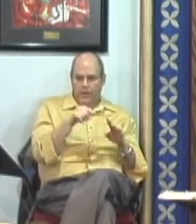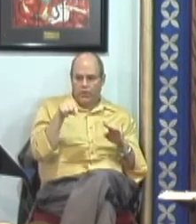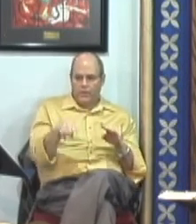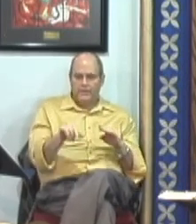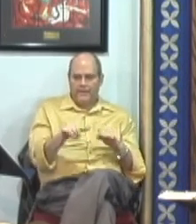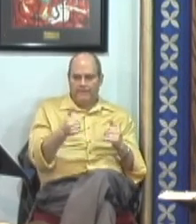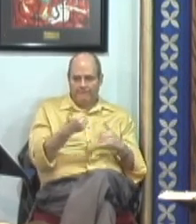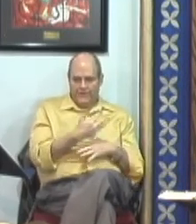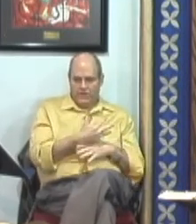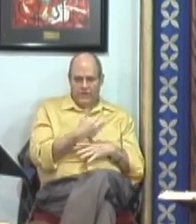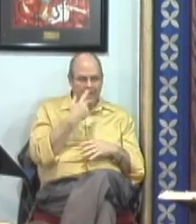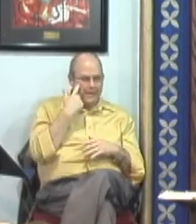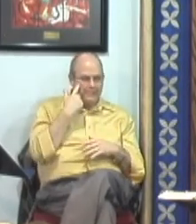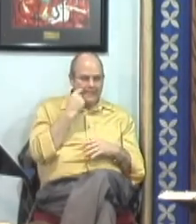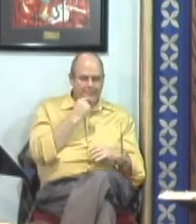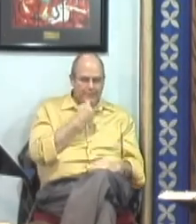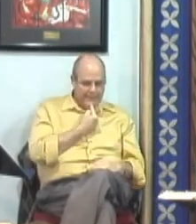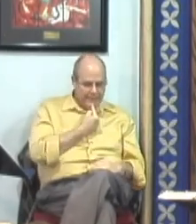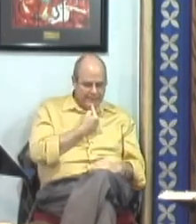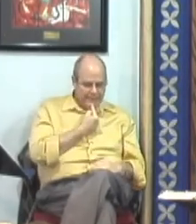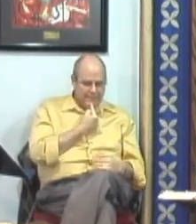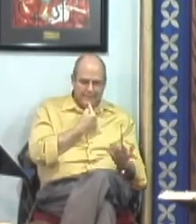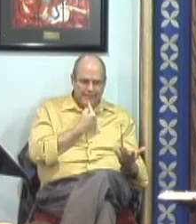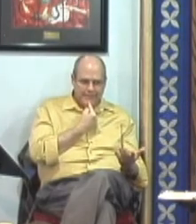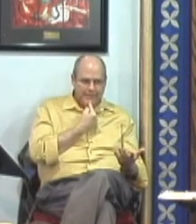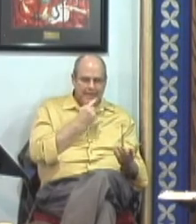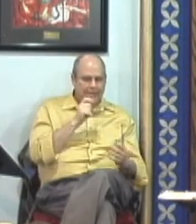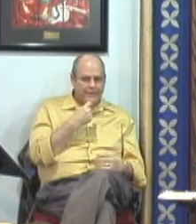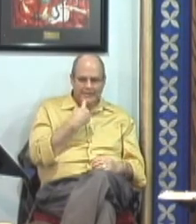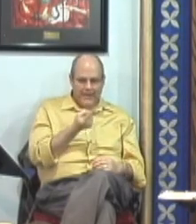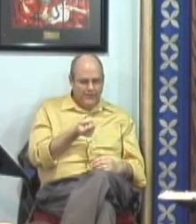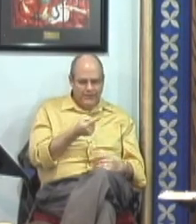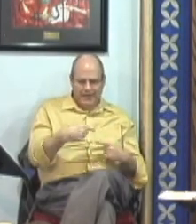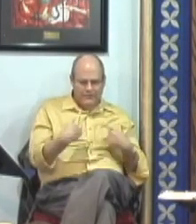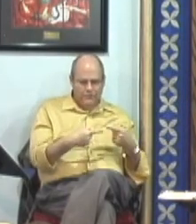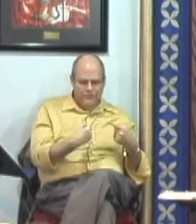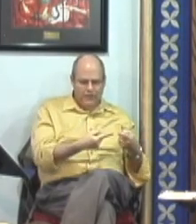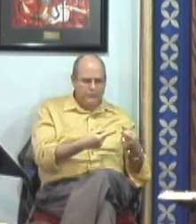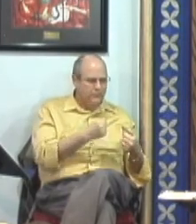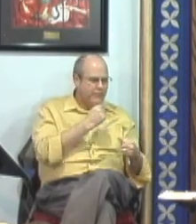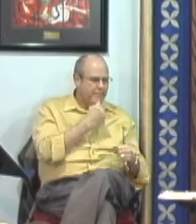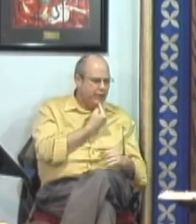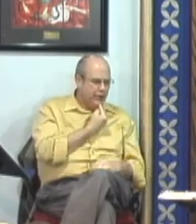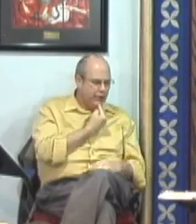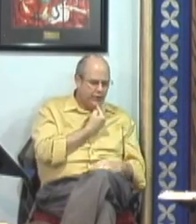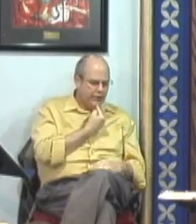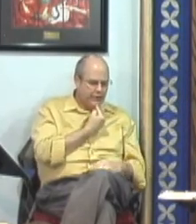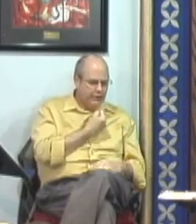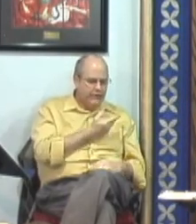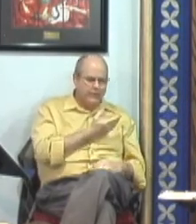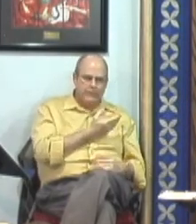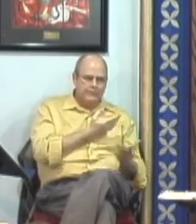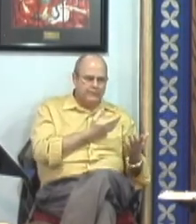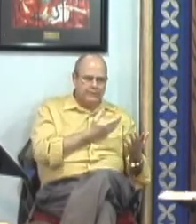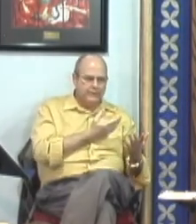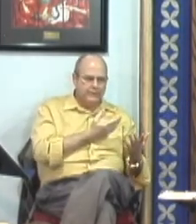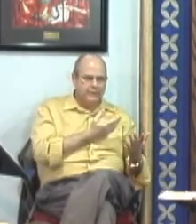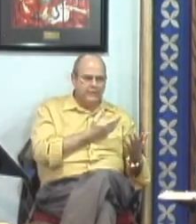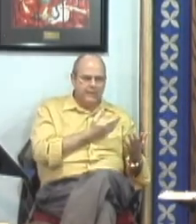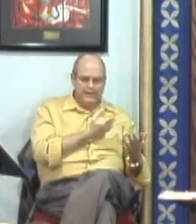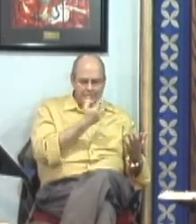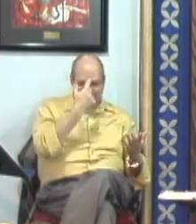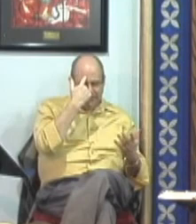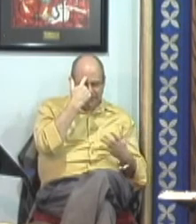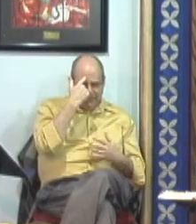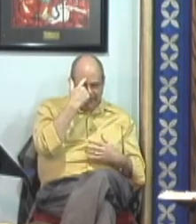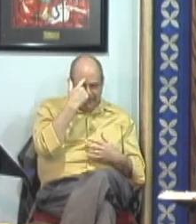fear. I'm thinking bitterness. Oh, and let me tell you, I've had struggles with that old bitterness thing. It just crops up, and all of a sudden I'm